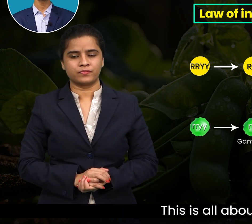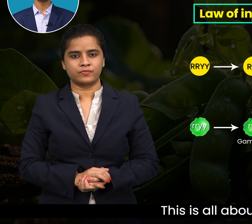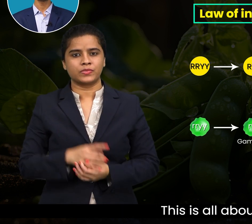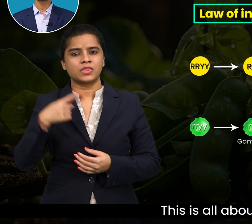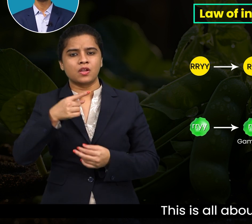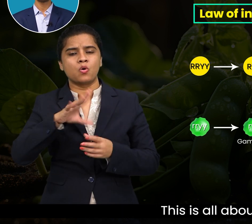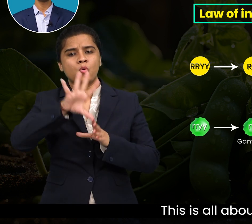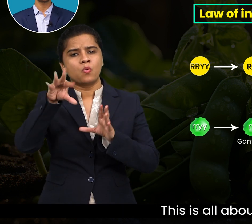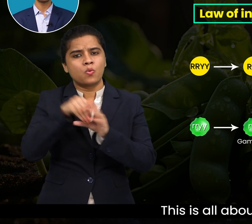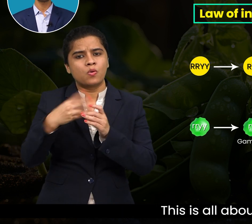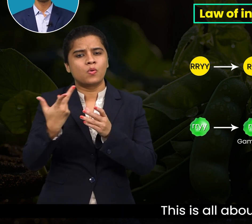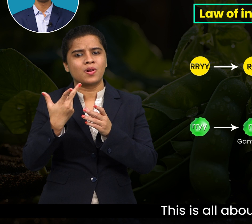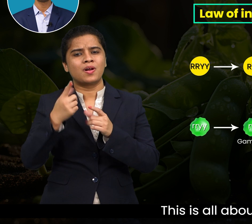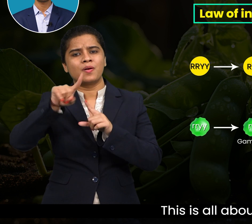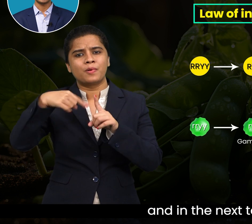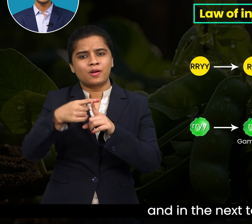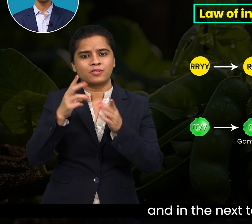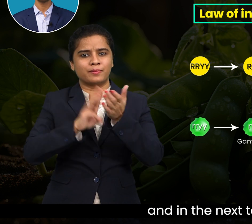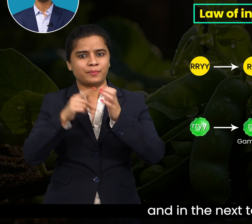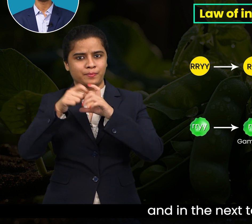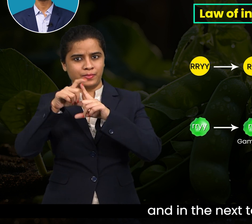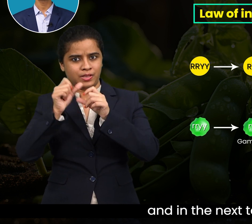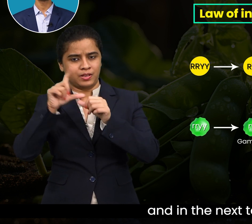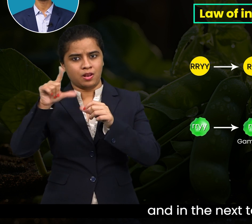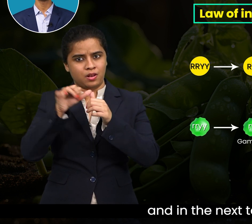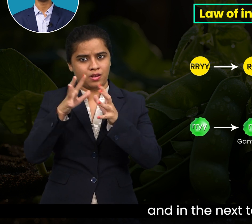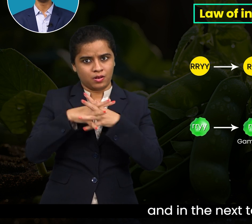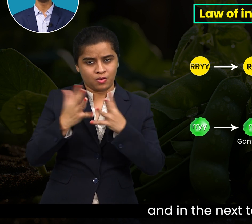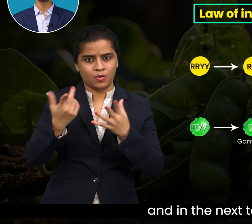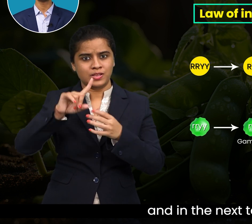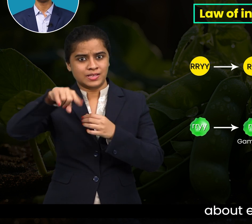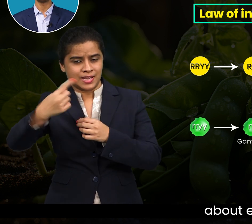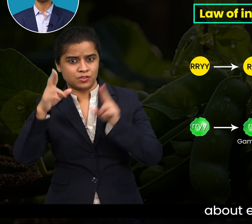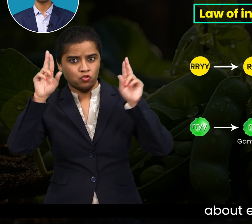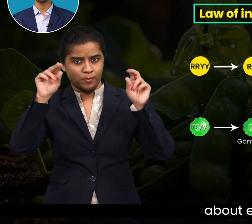This is all about Mendel's laws, and in the next topic